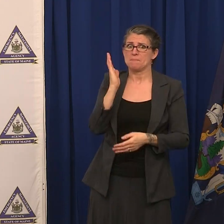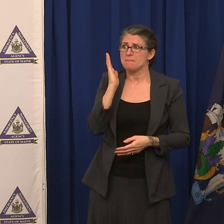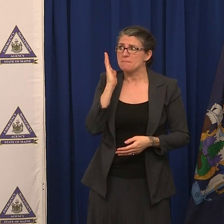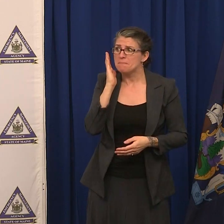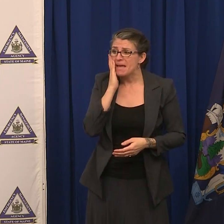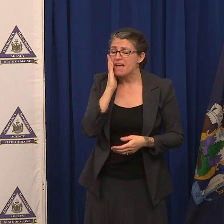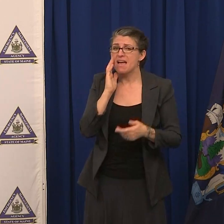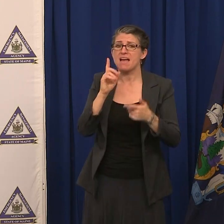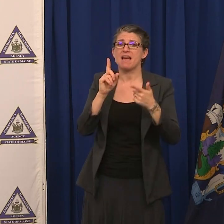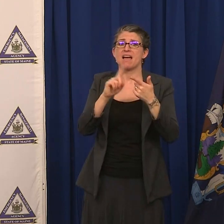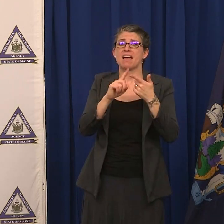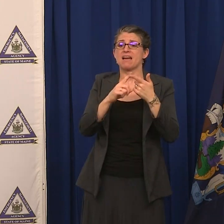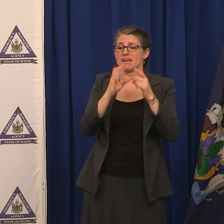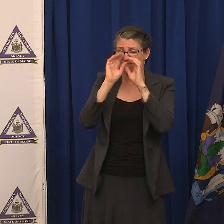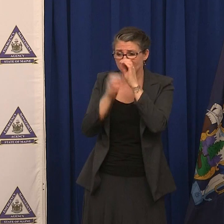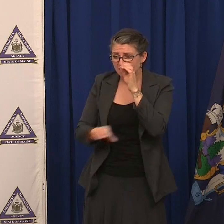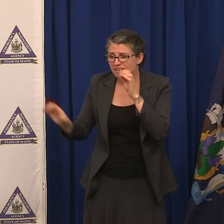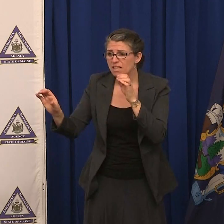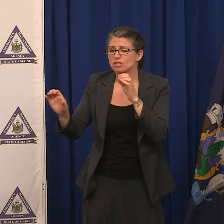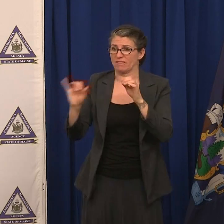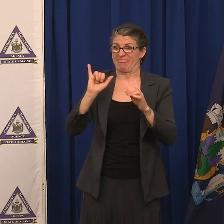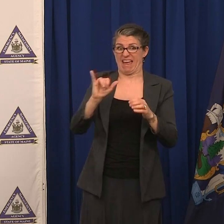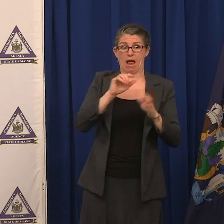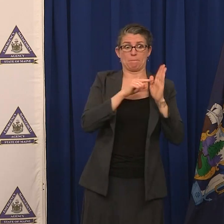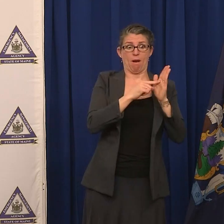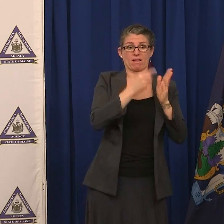what your modeling is showing?